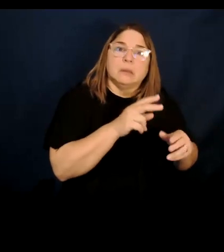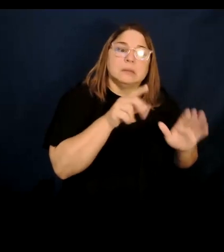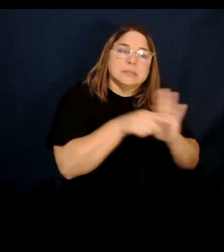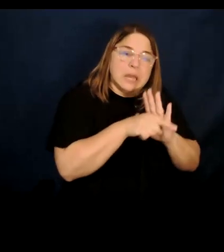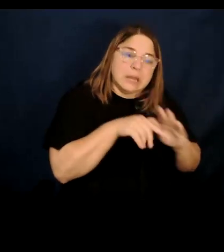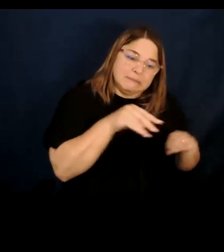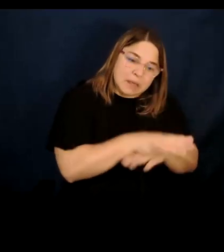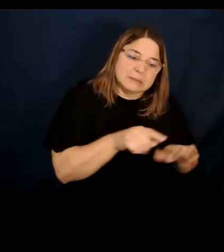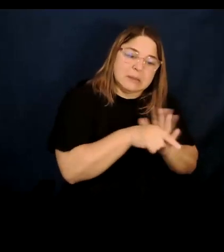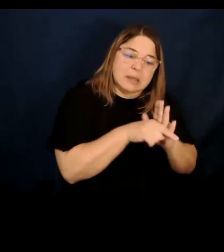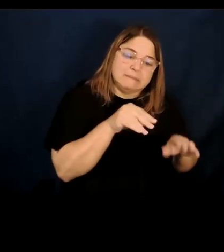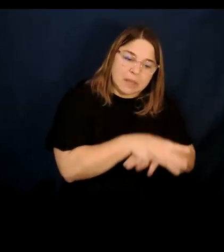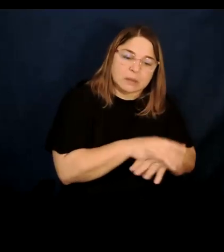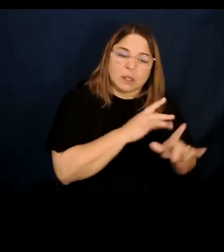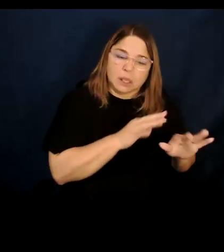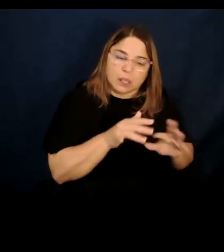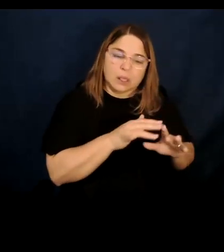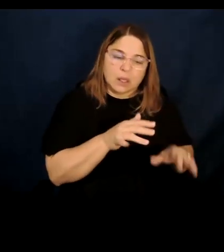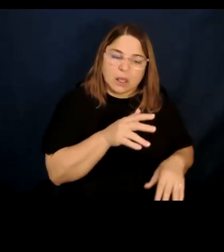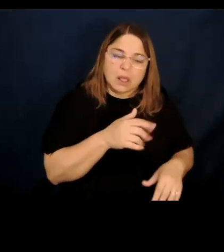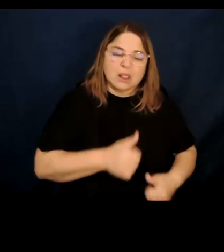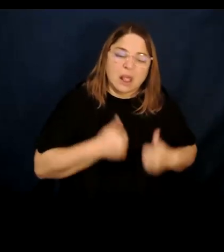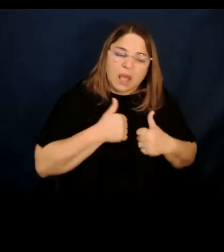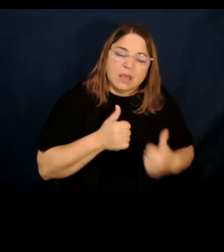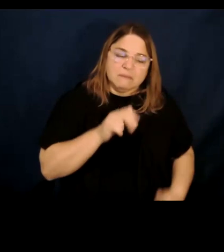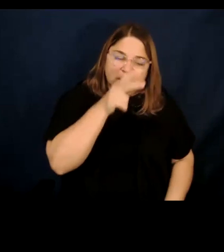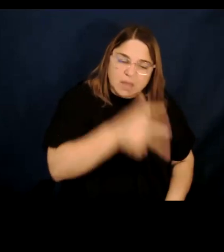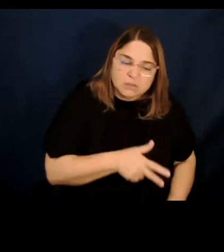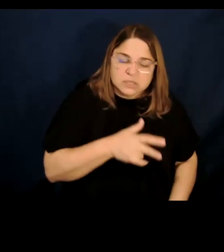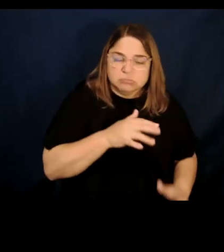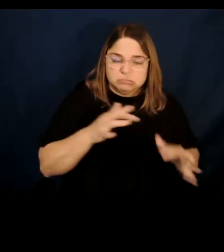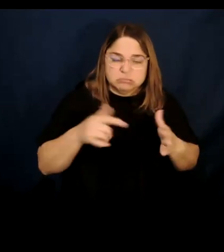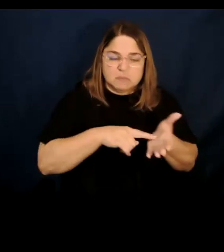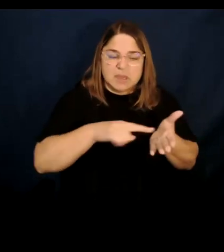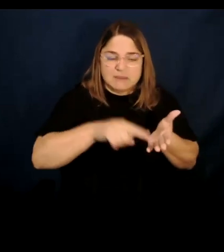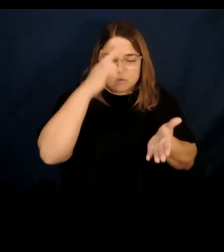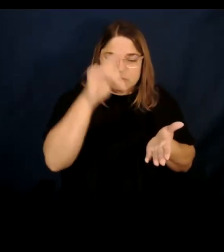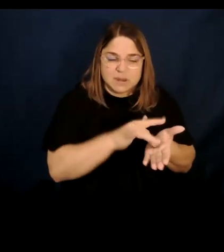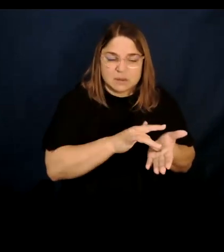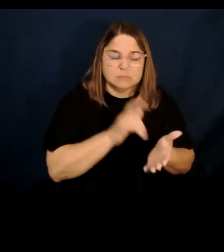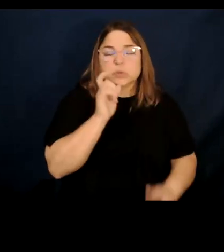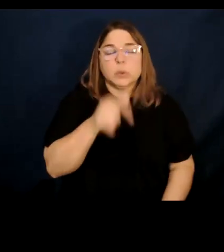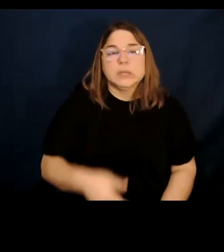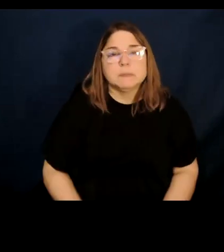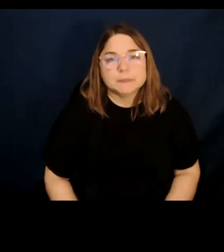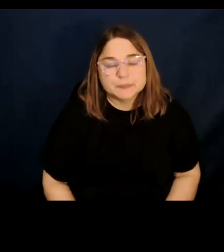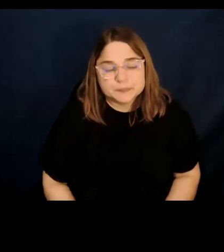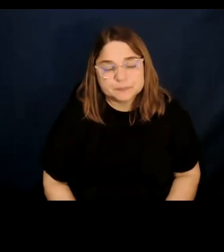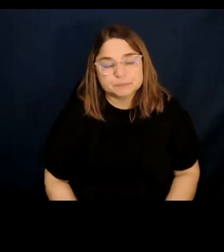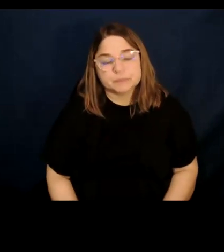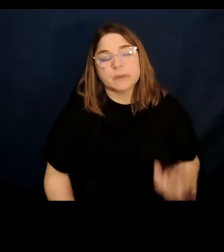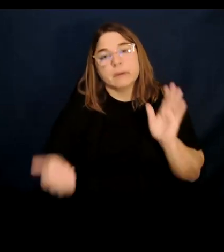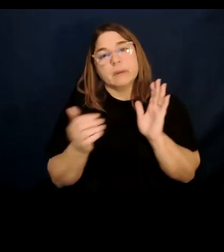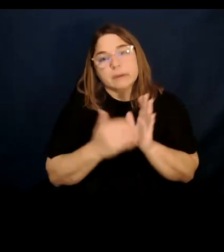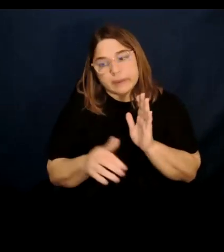effects and while you're having poor quality of life, and frankly, while you've paid for a bunch of drugs that may not have needed. This can go on, and